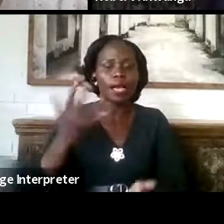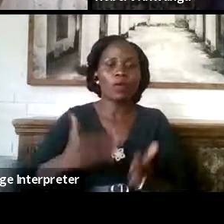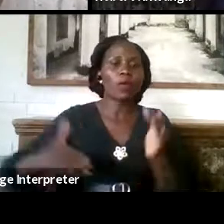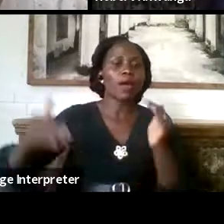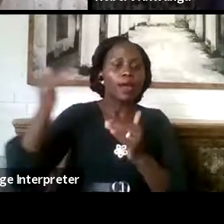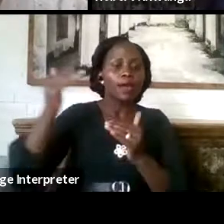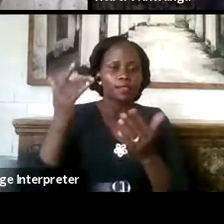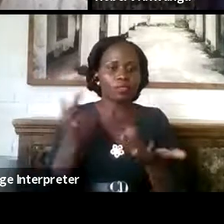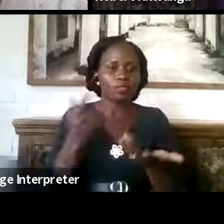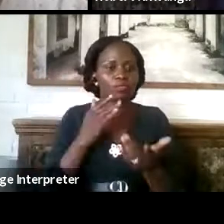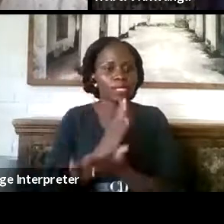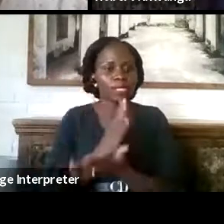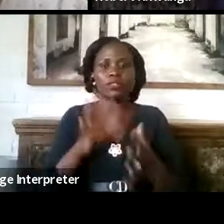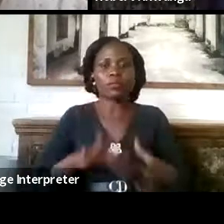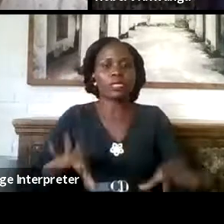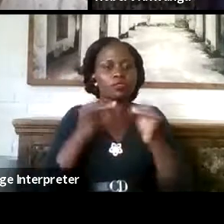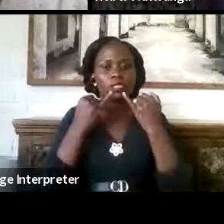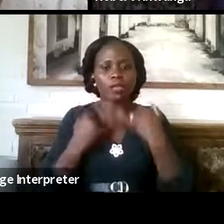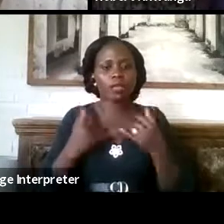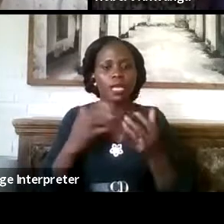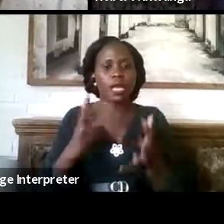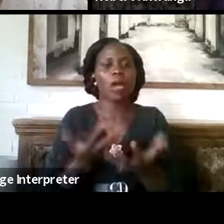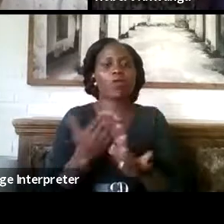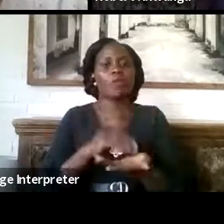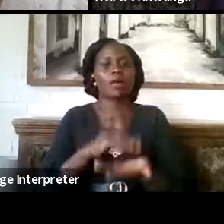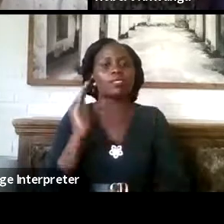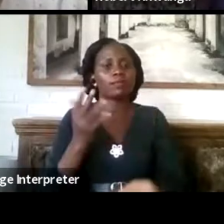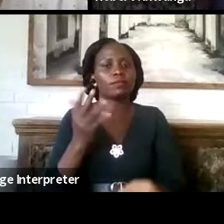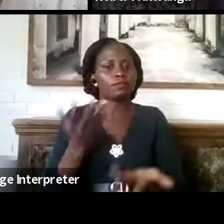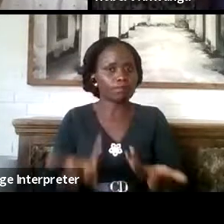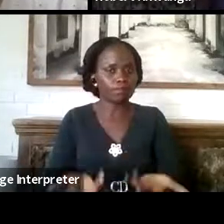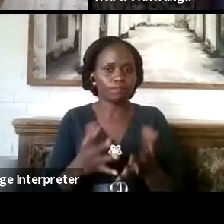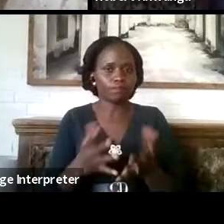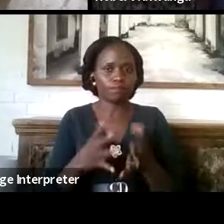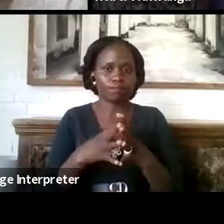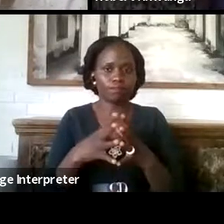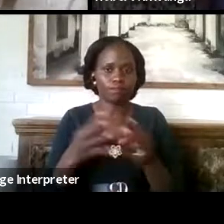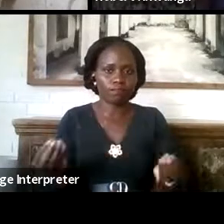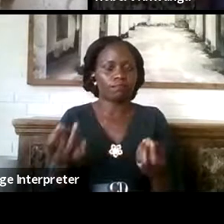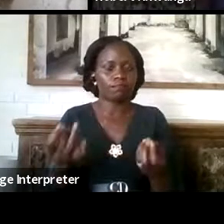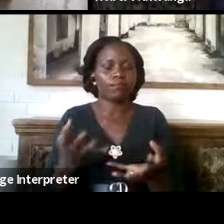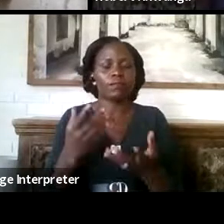implementation. Have you engaged in these discussions?